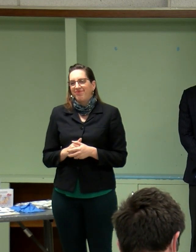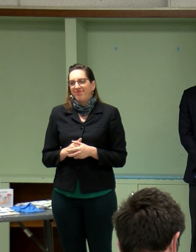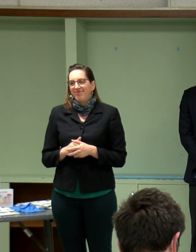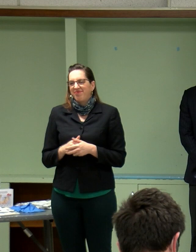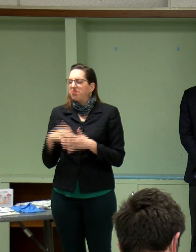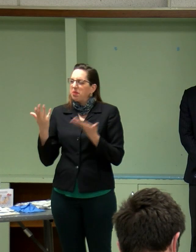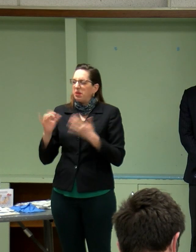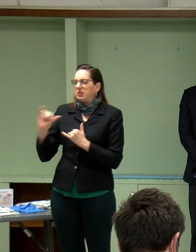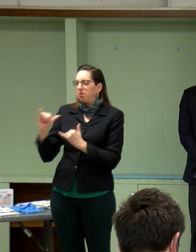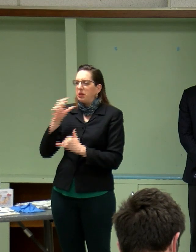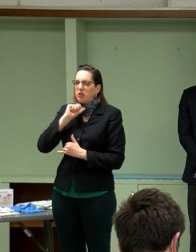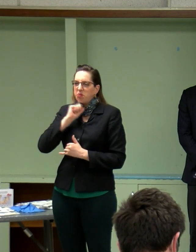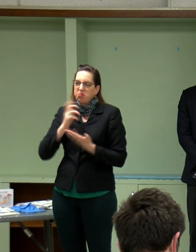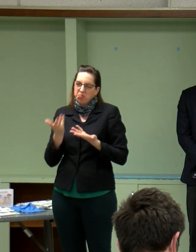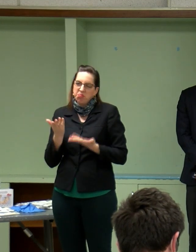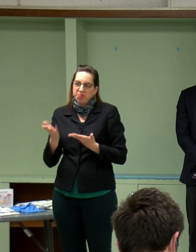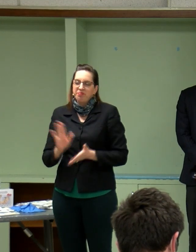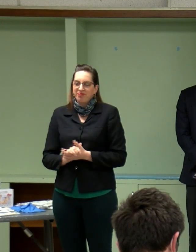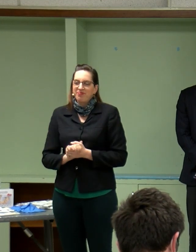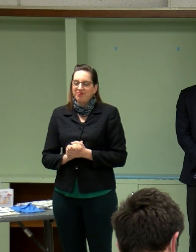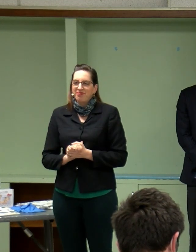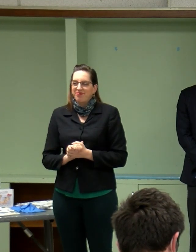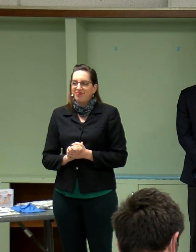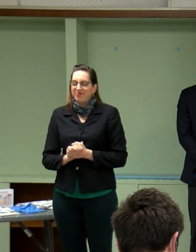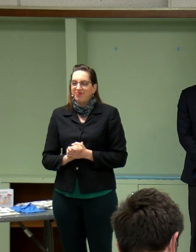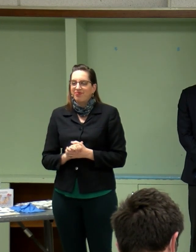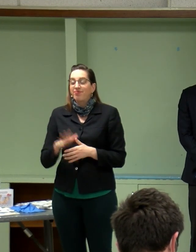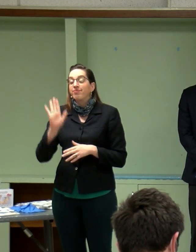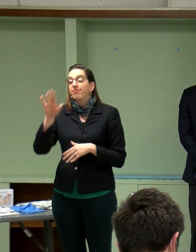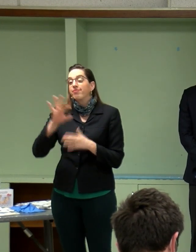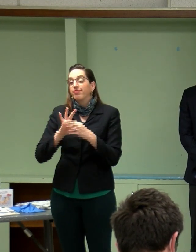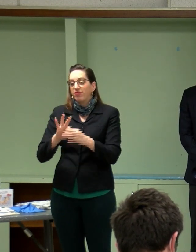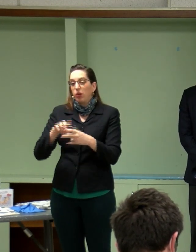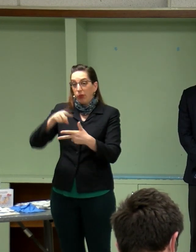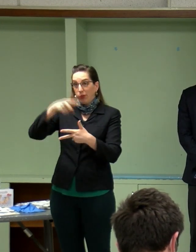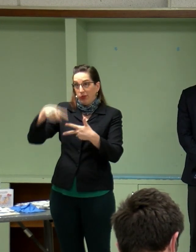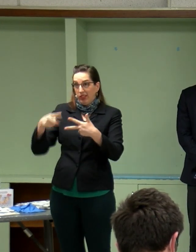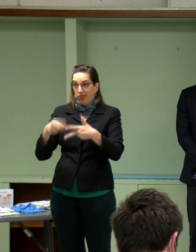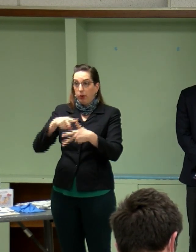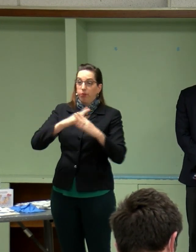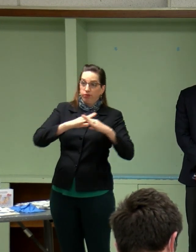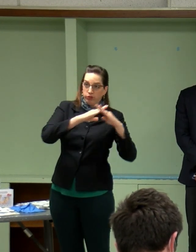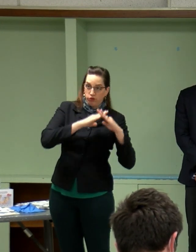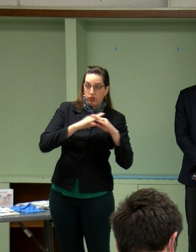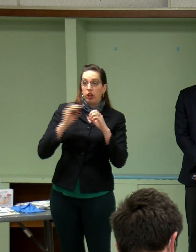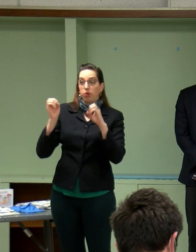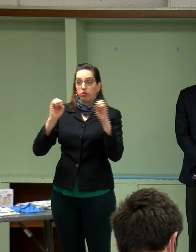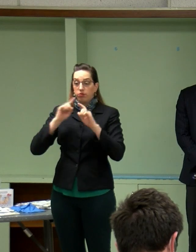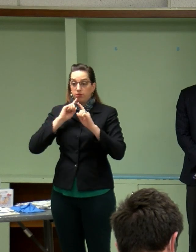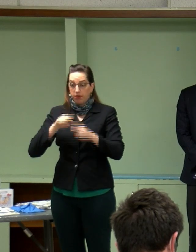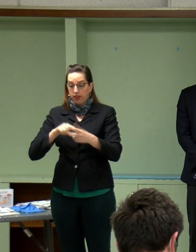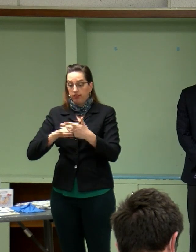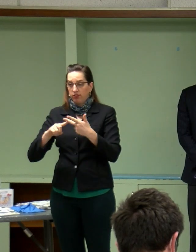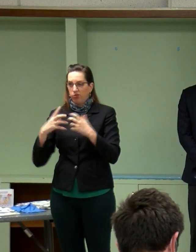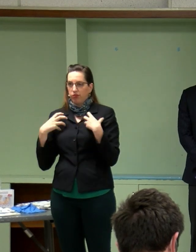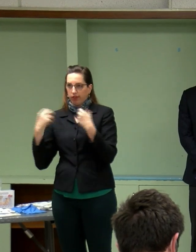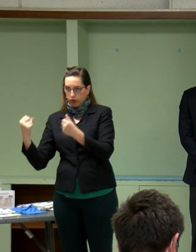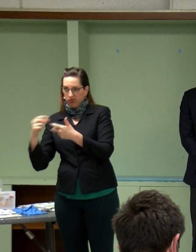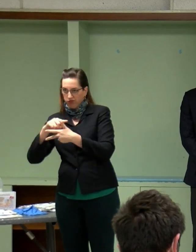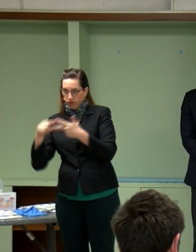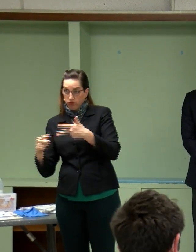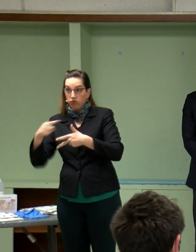We're about the same age. With regards to the three prongs: prevention, emergency response, and recovery. On